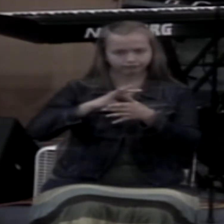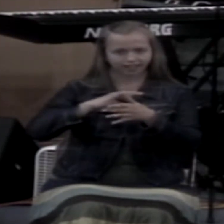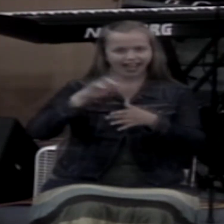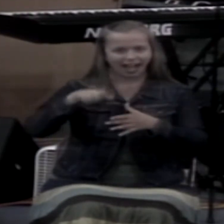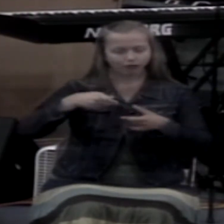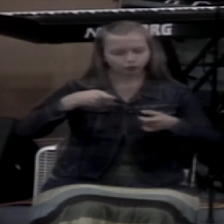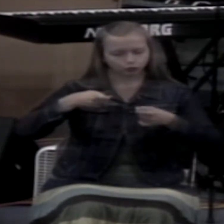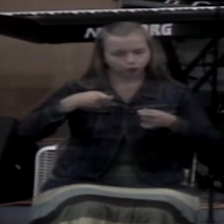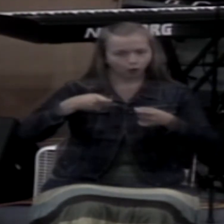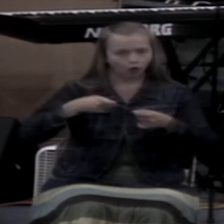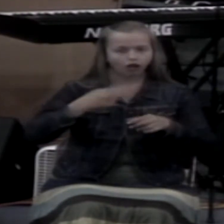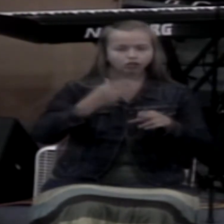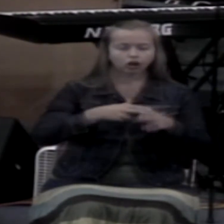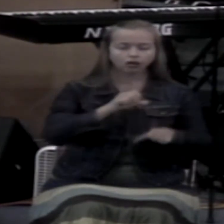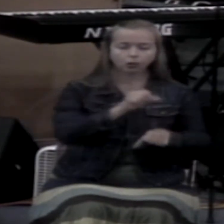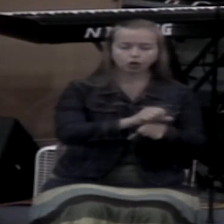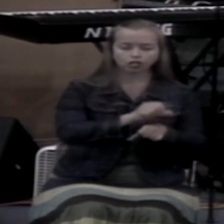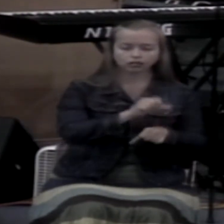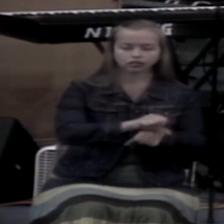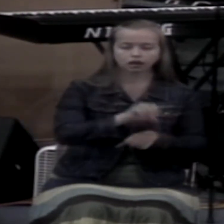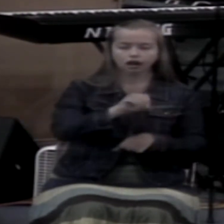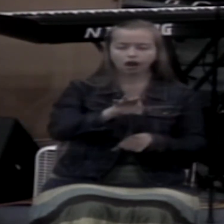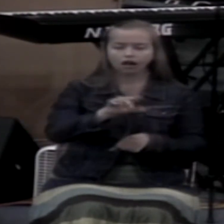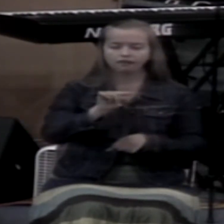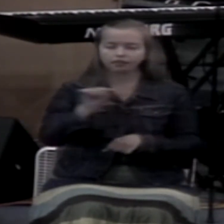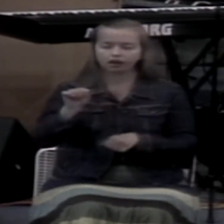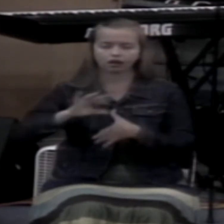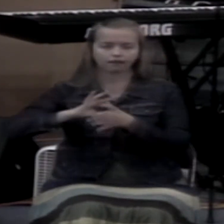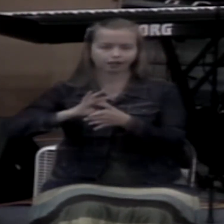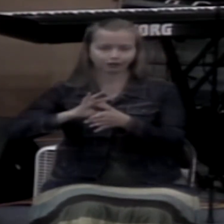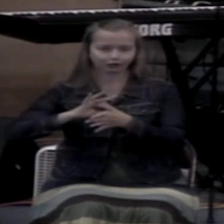So Jesus was able to separate the sin from the sinner.